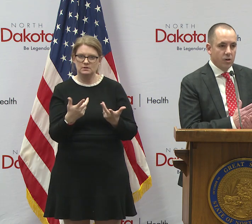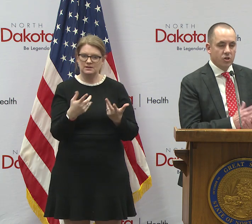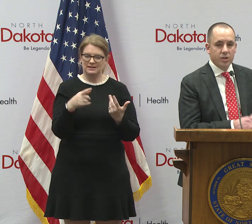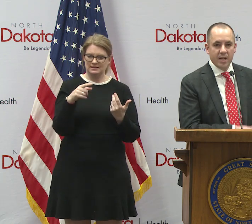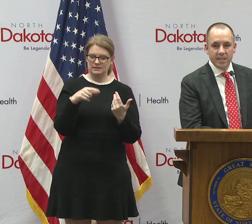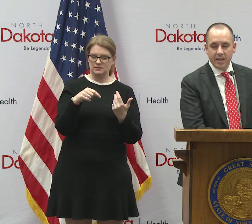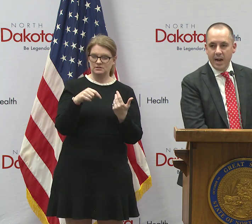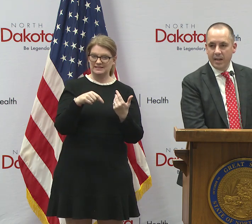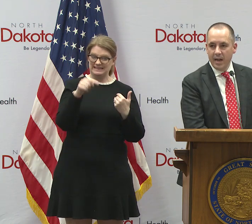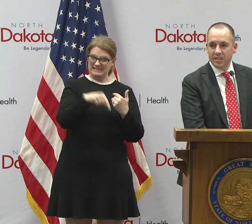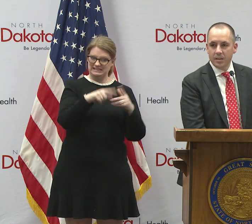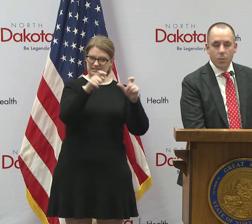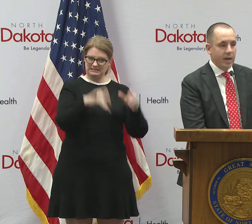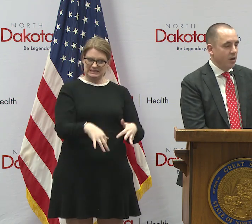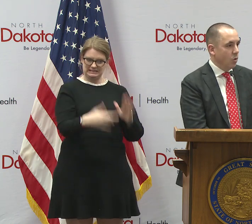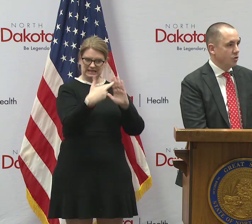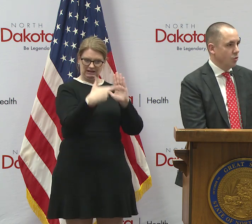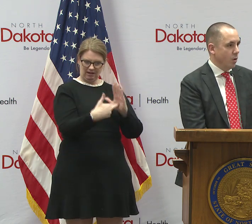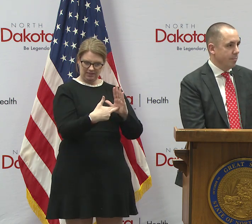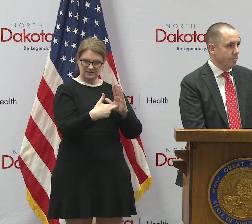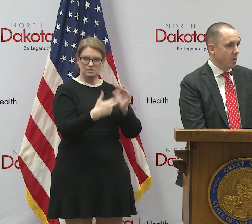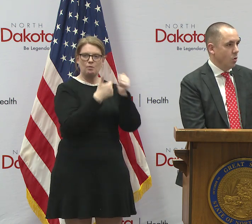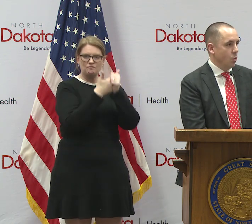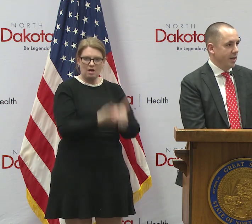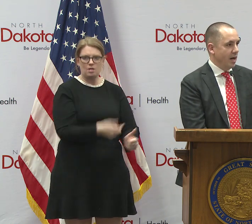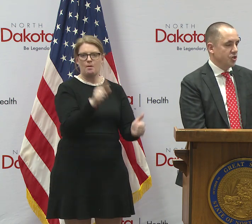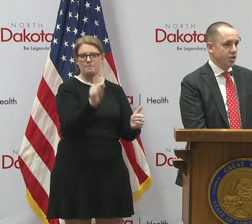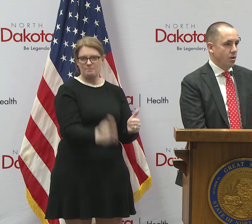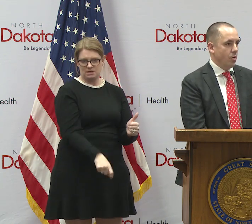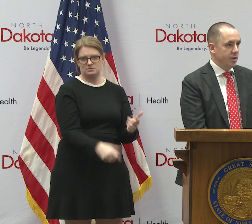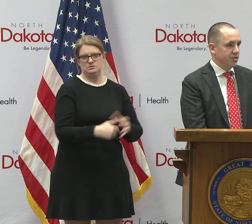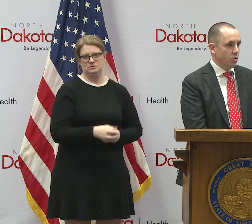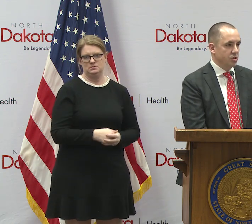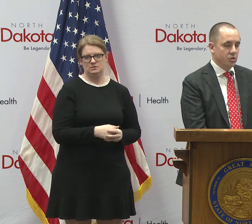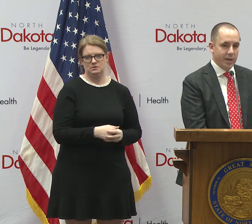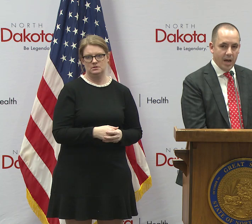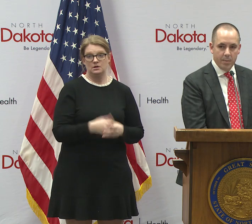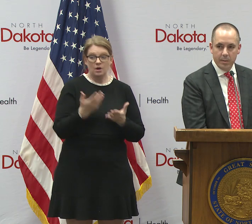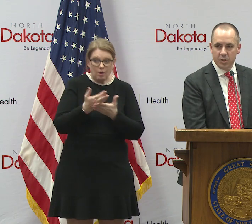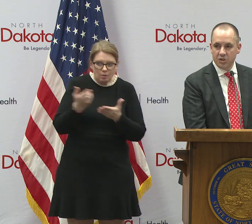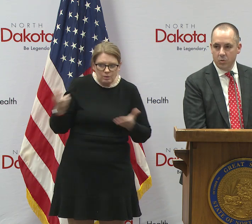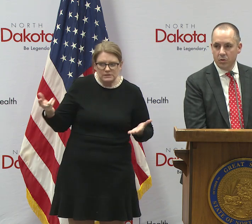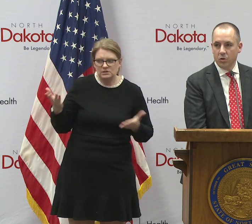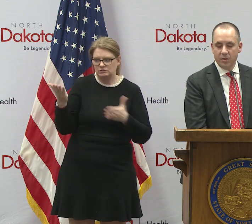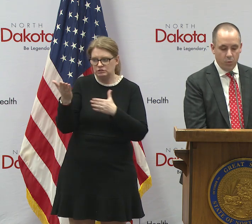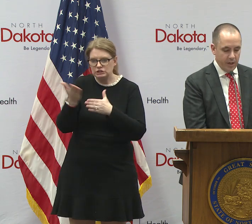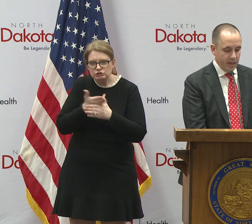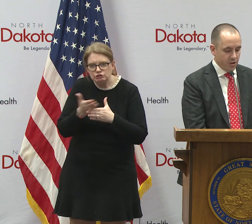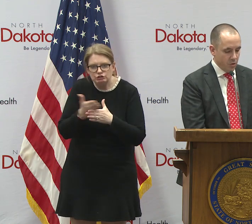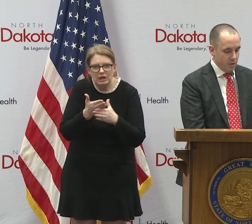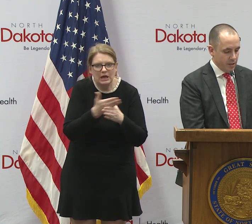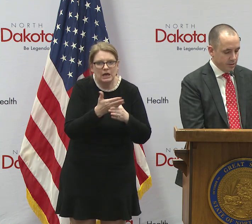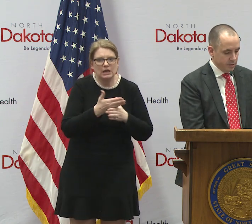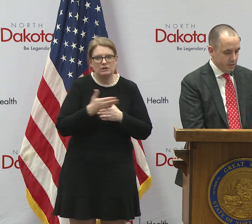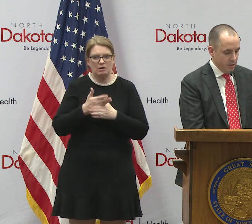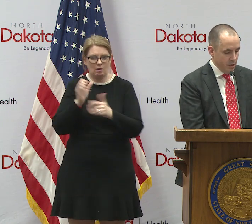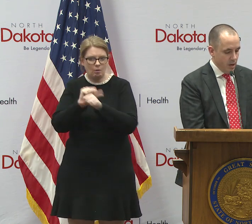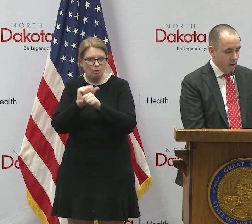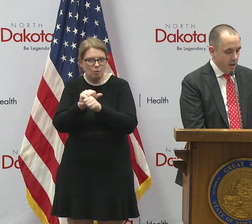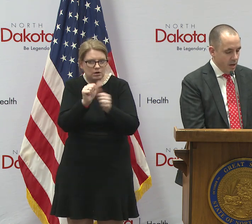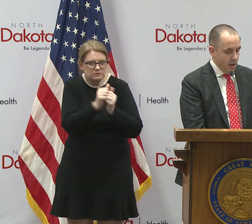people, here's our testing guidelines, and we got to hold to them. We got to share our resources. We got to be able to steward those if we're going to get through